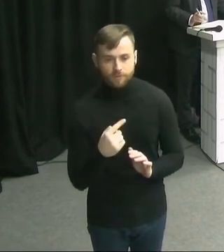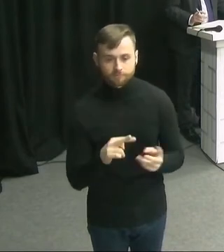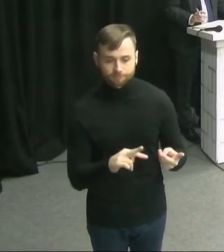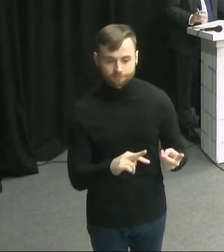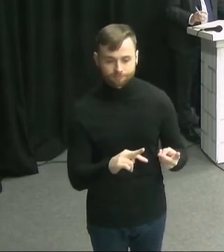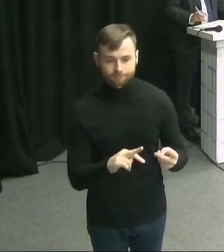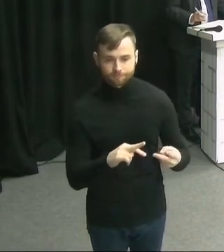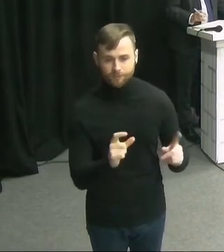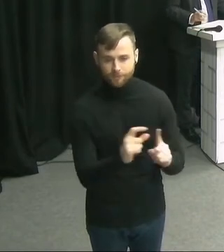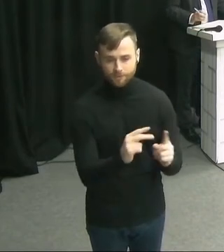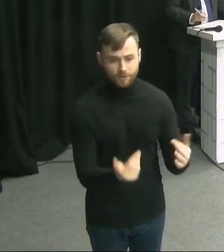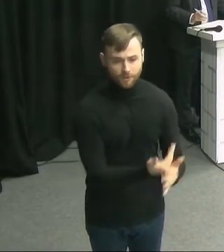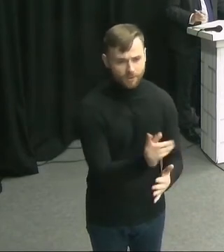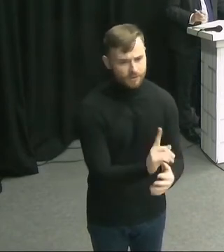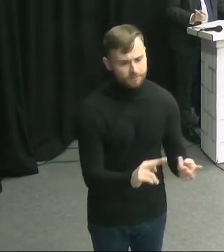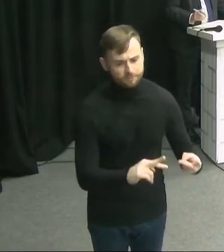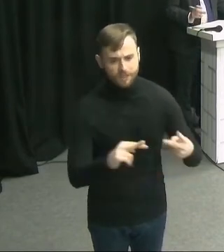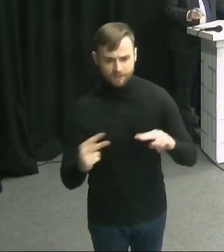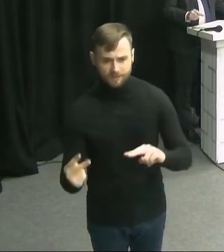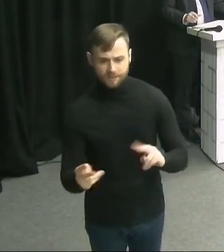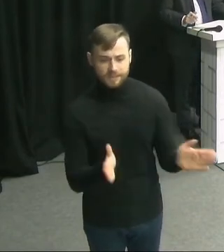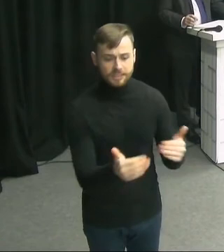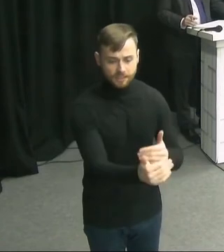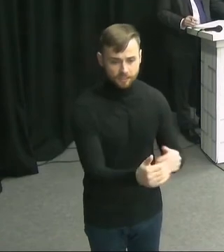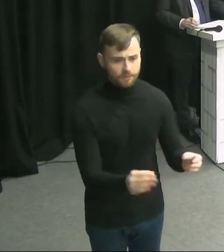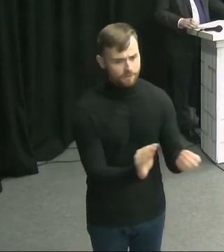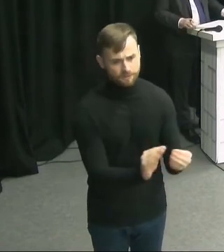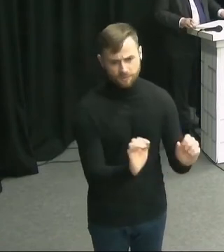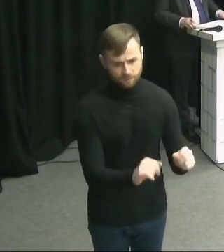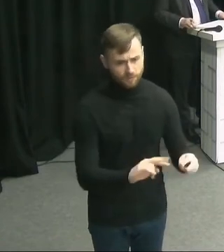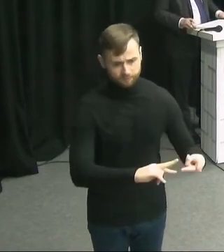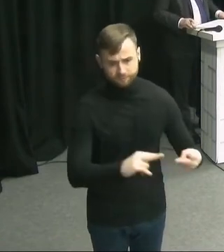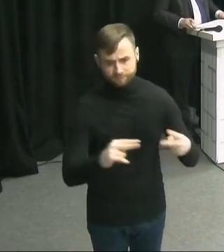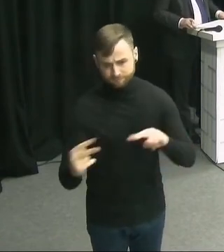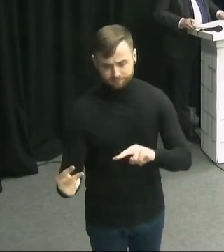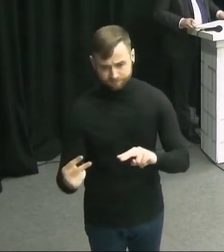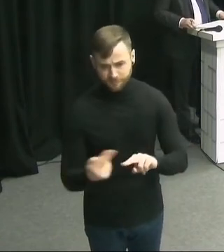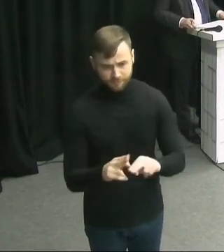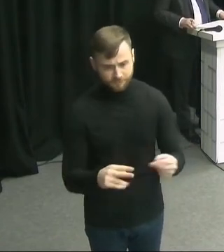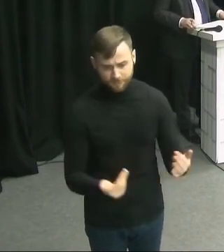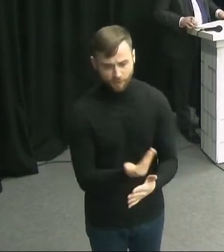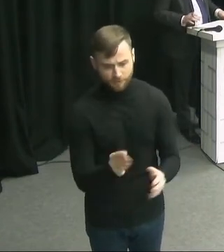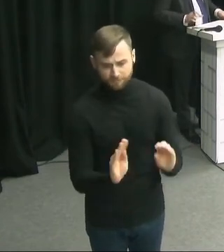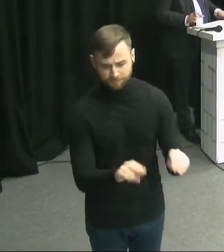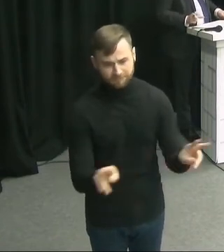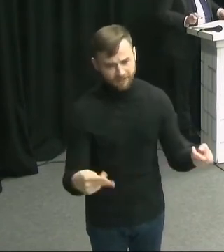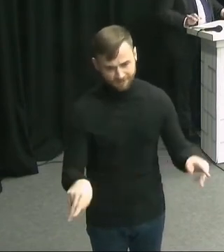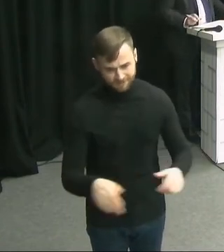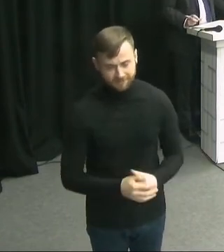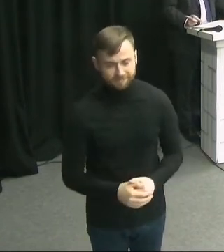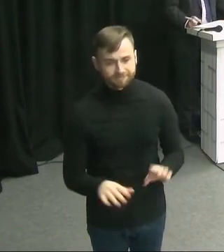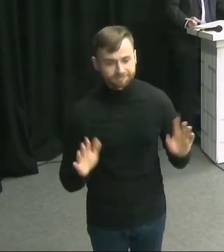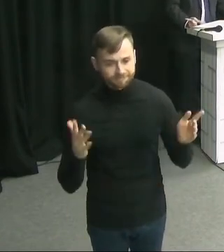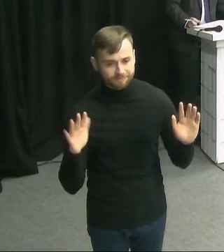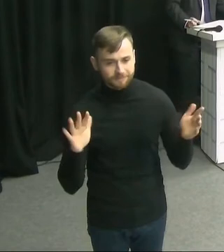May I? Professor Batrauskas, update. I would change, not update, there is nothing to